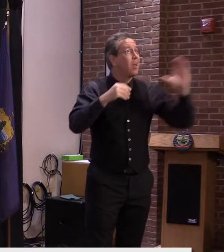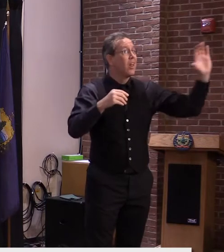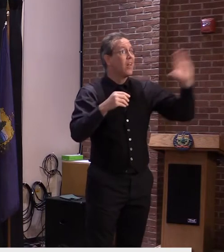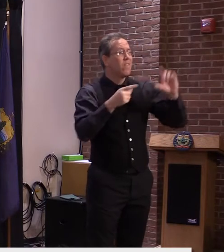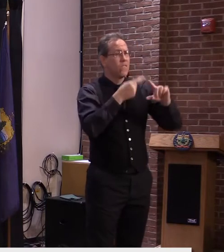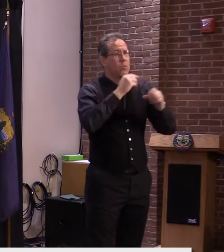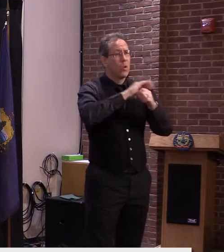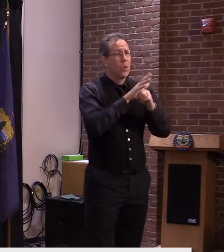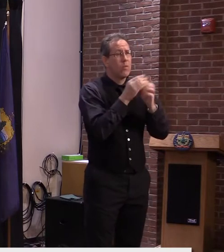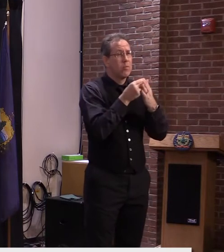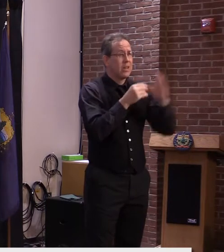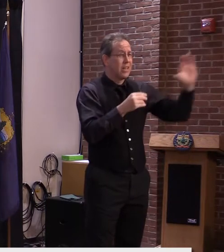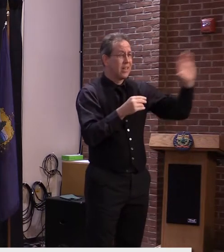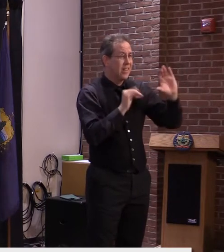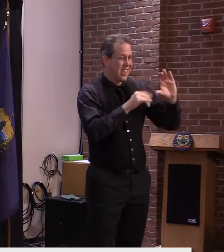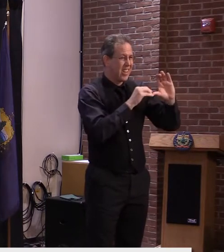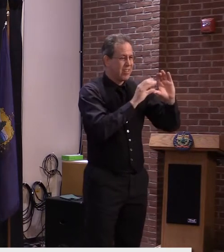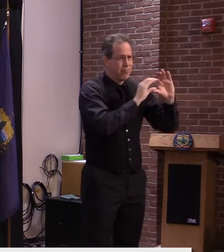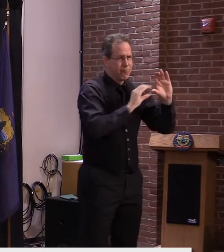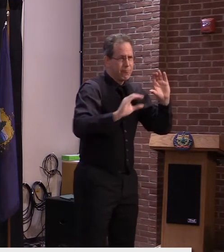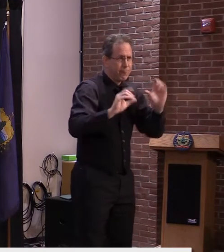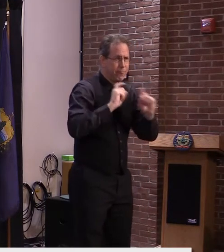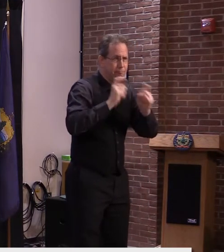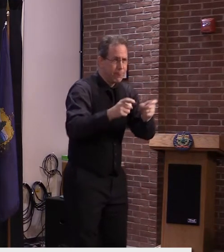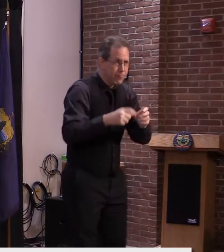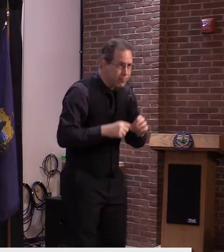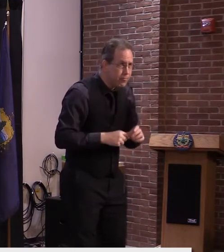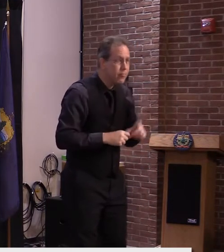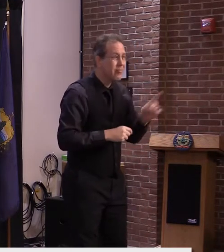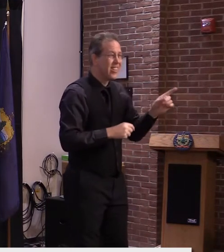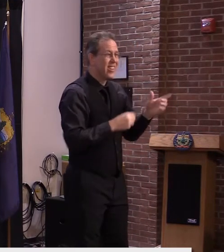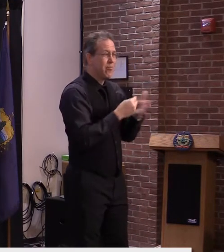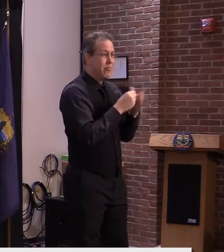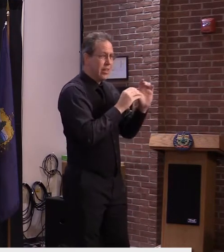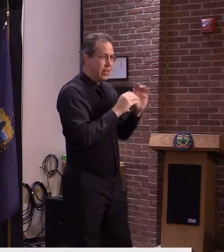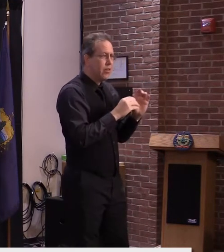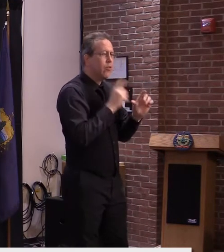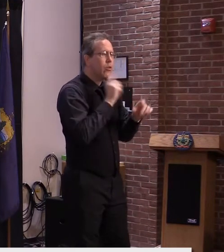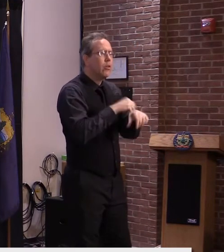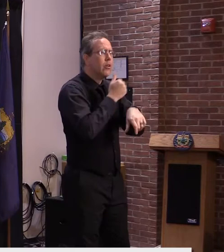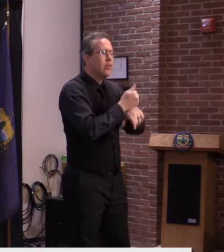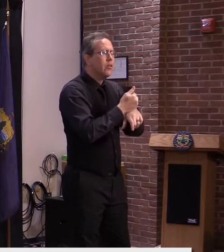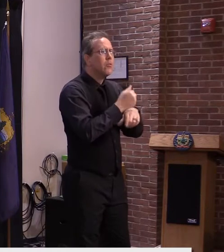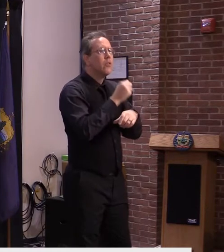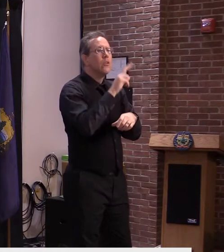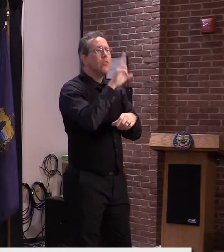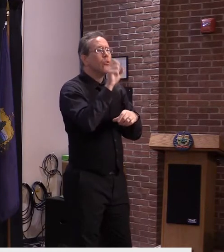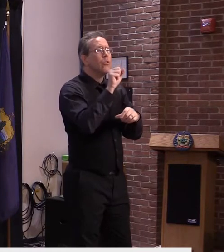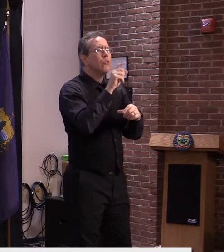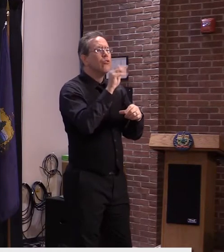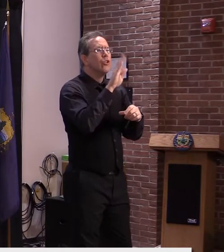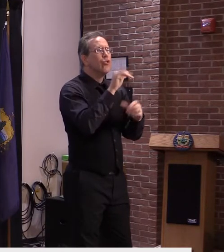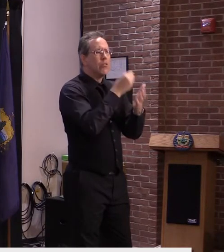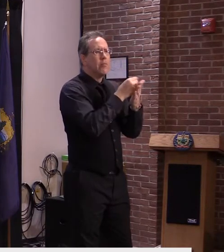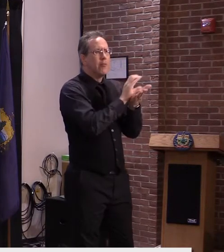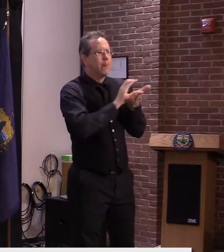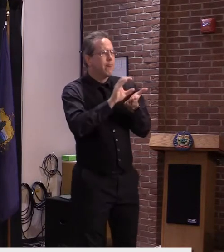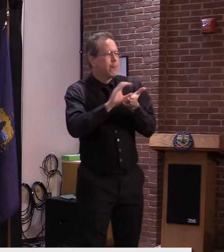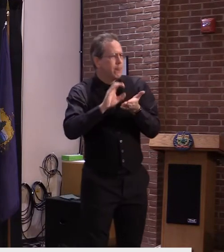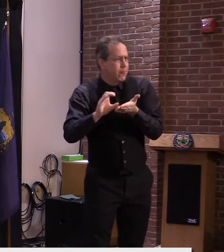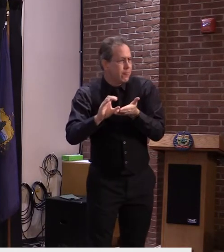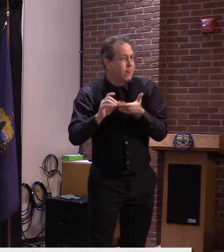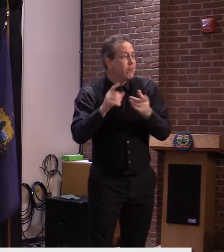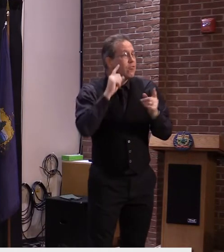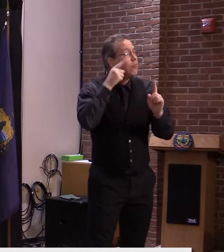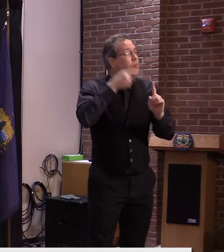Fund. This is a discrete pot of money that was established by the U.S. Treasury, set aside specifically to address